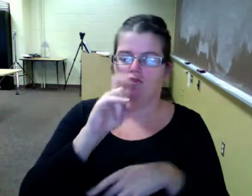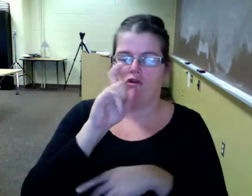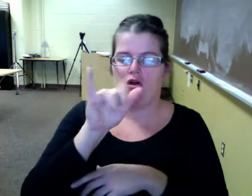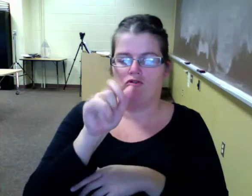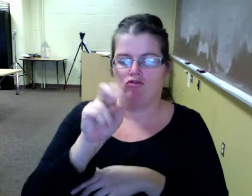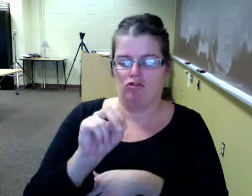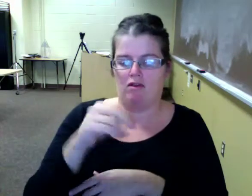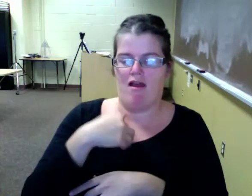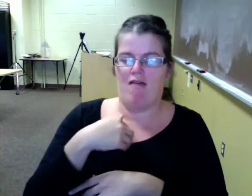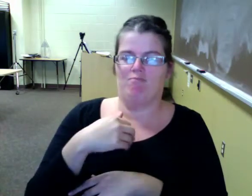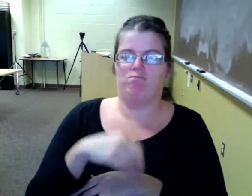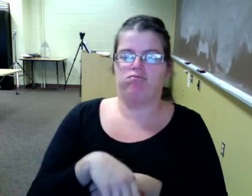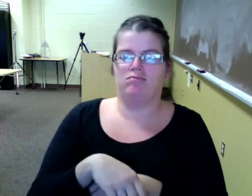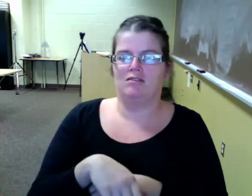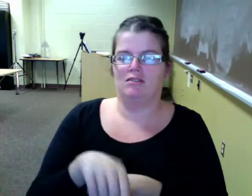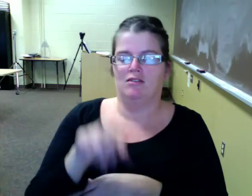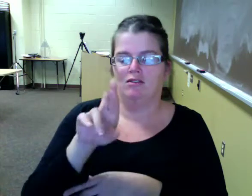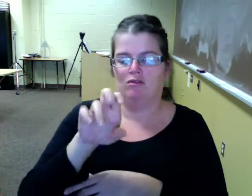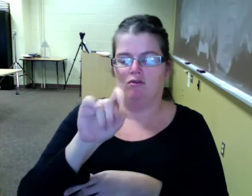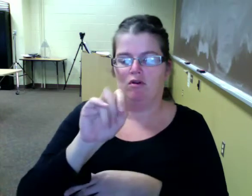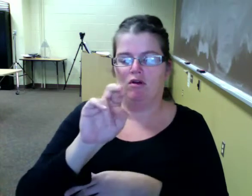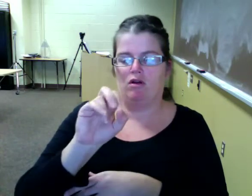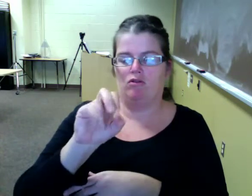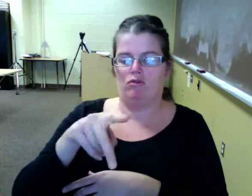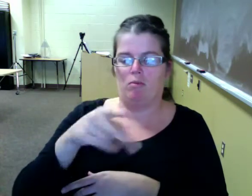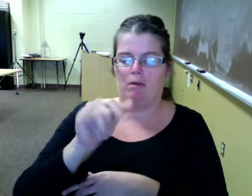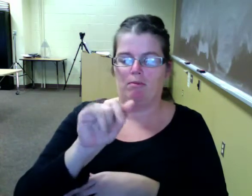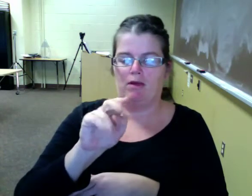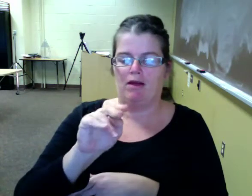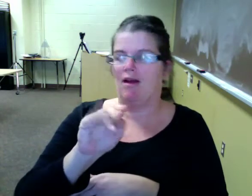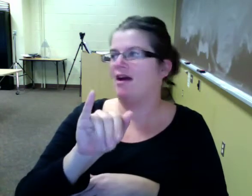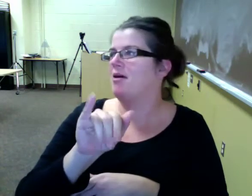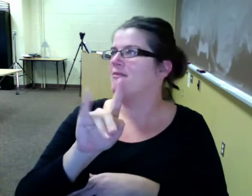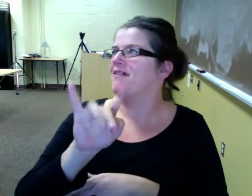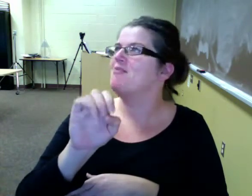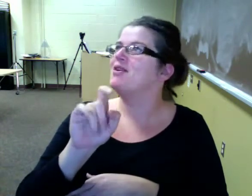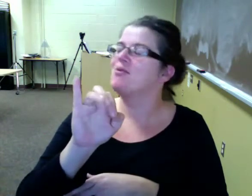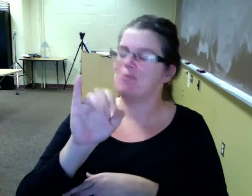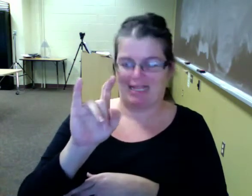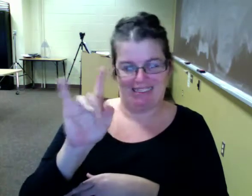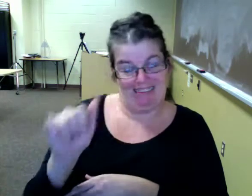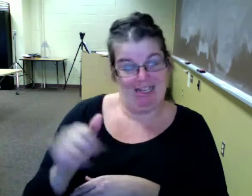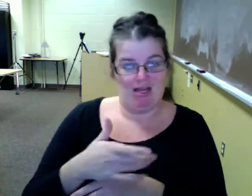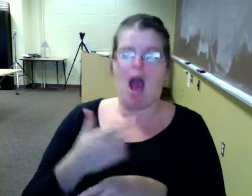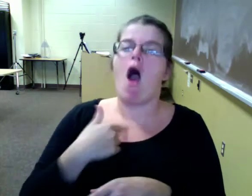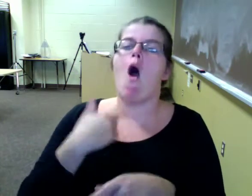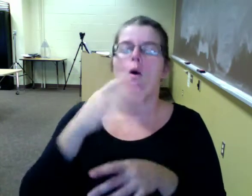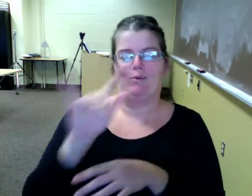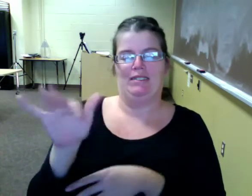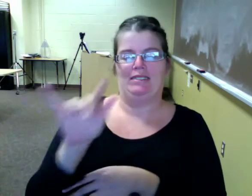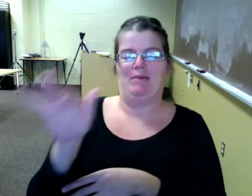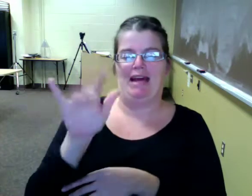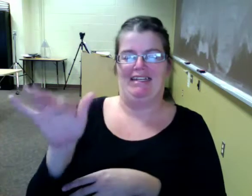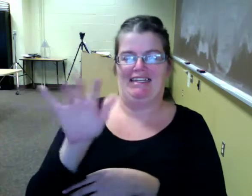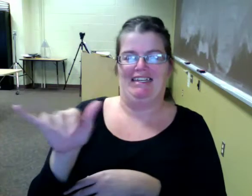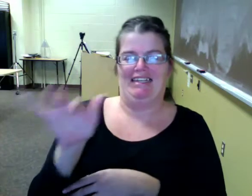retrolental fibroplasia. I decided this morning I'd look it up on the web to make sure I could spell it properly, and the